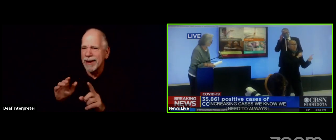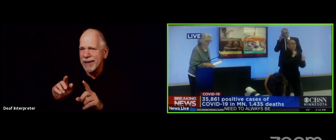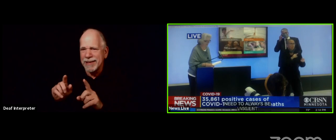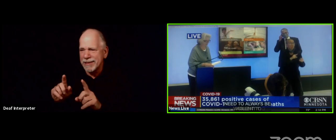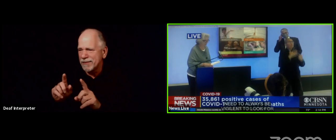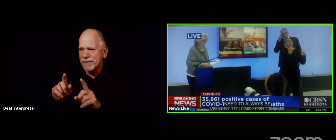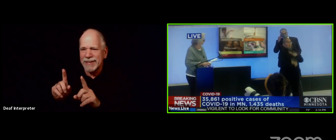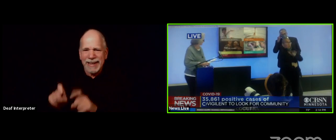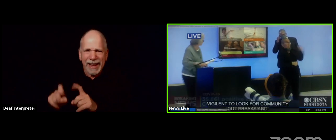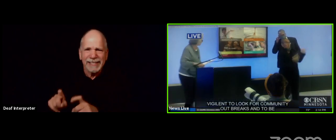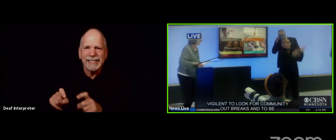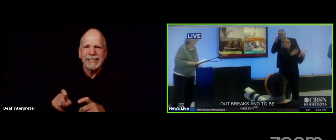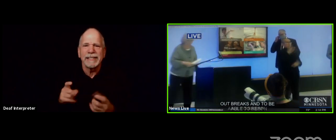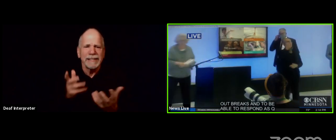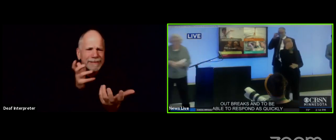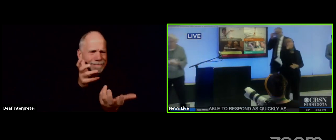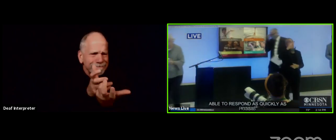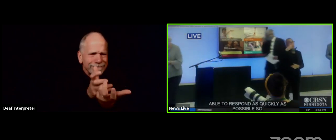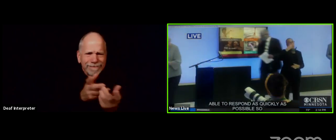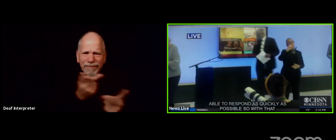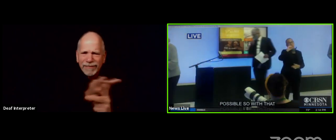Minnesota Medical School. Dr. Shacker.